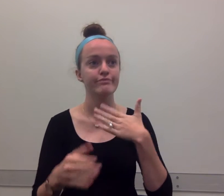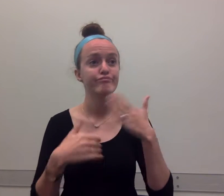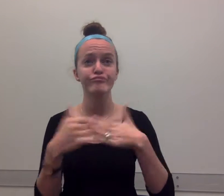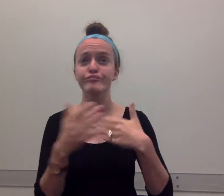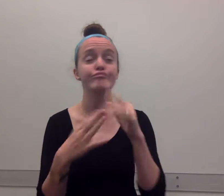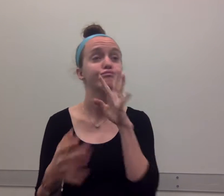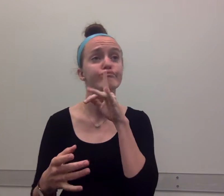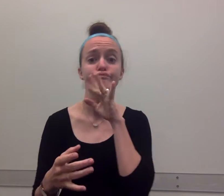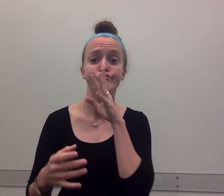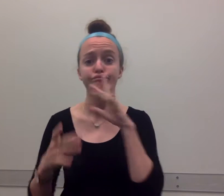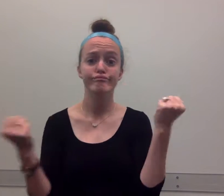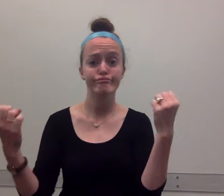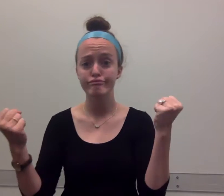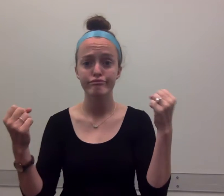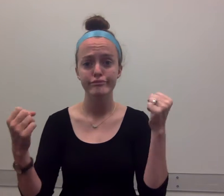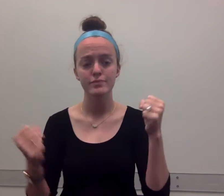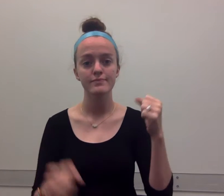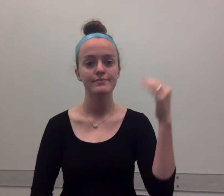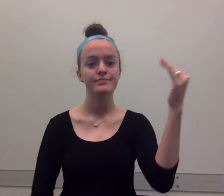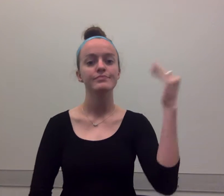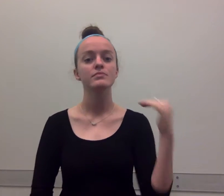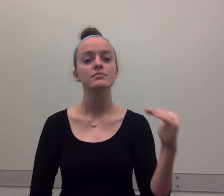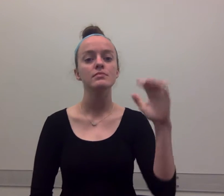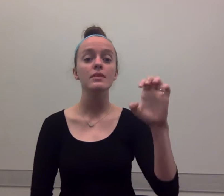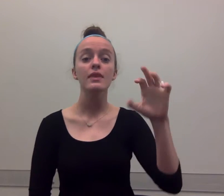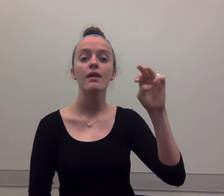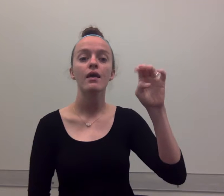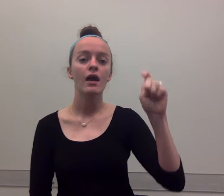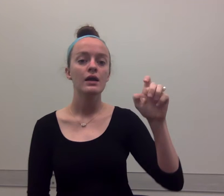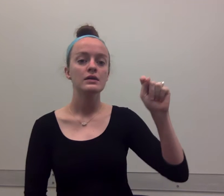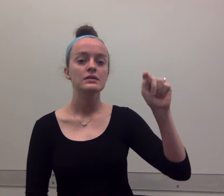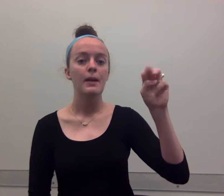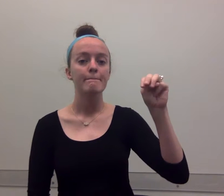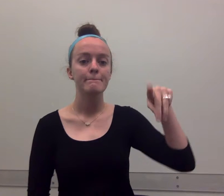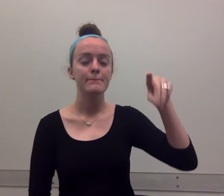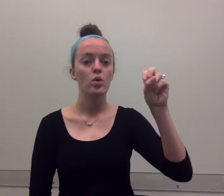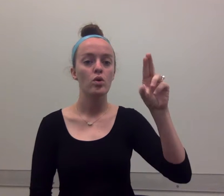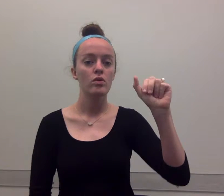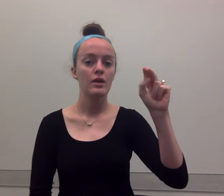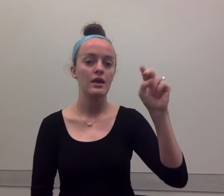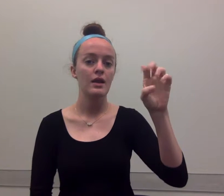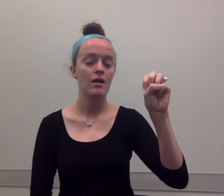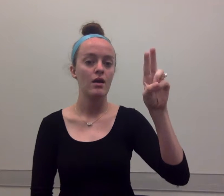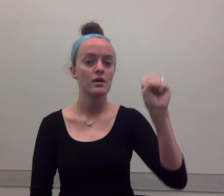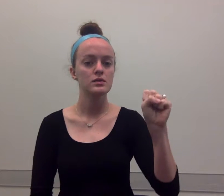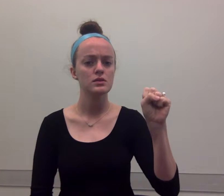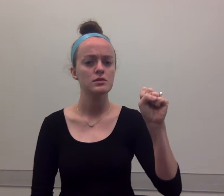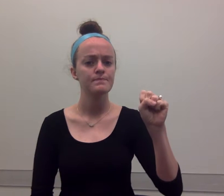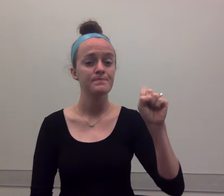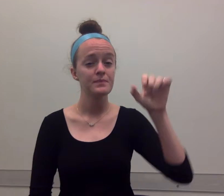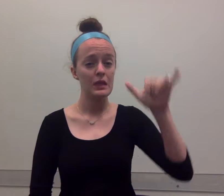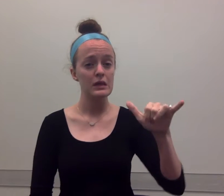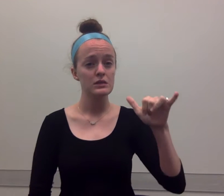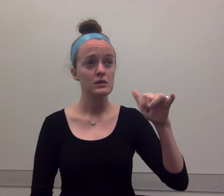Finally, extemporaneous. Extemporaneous speaking is a combination, how I like to describe,